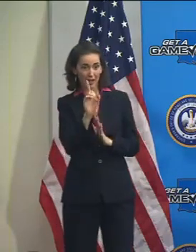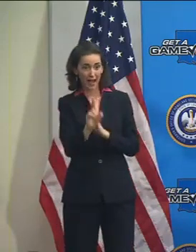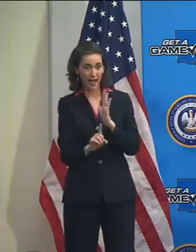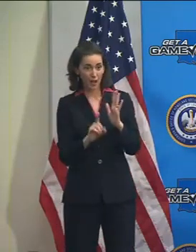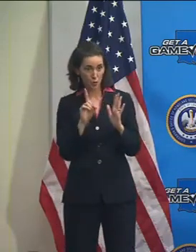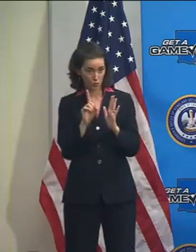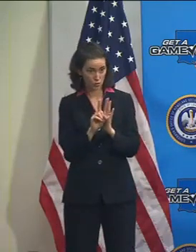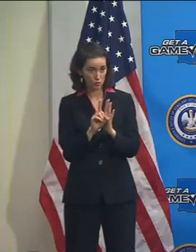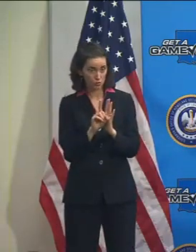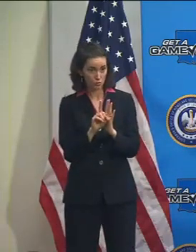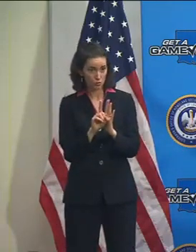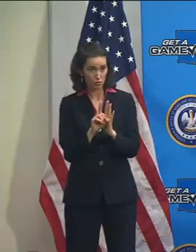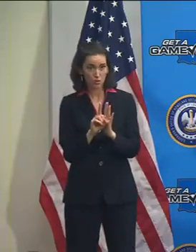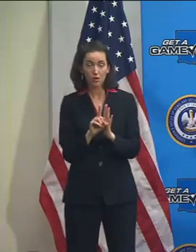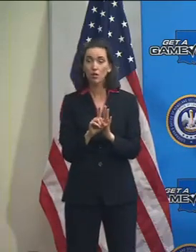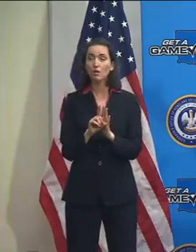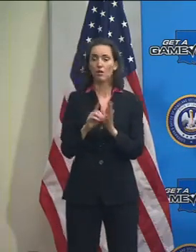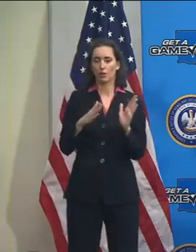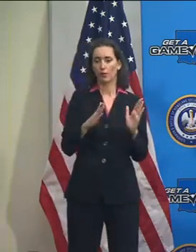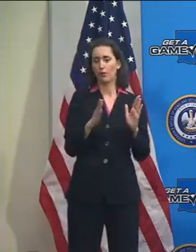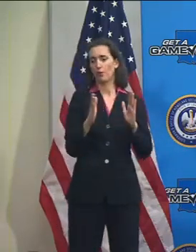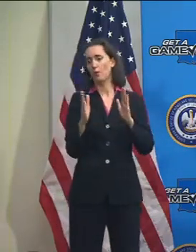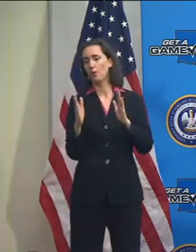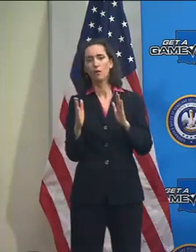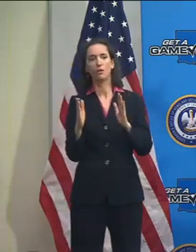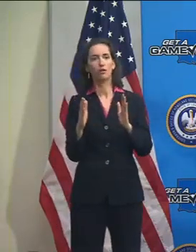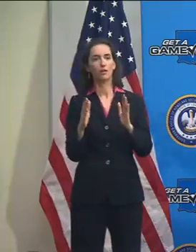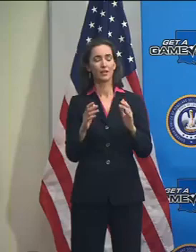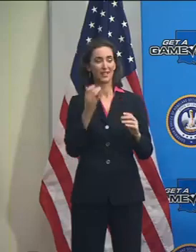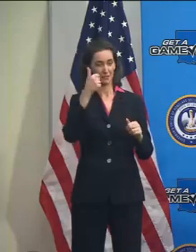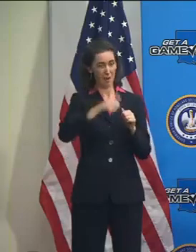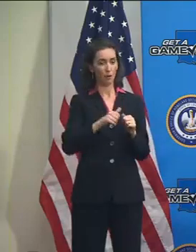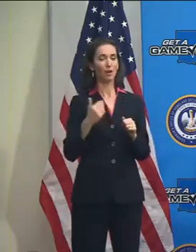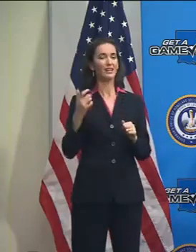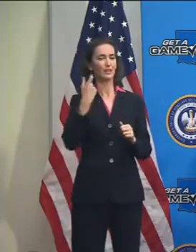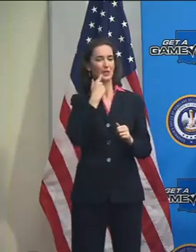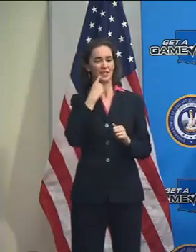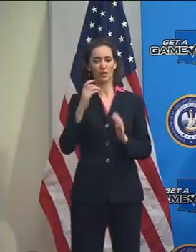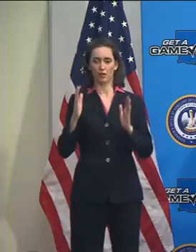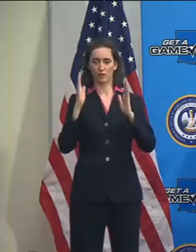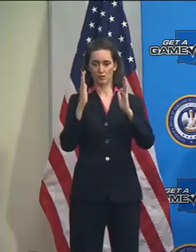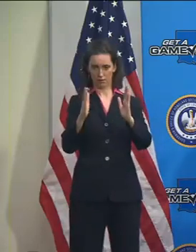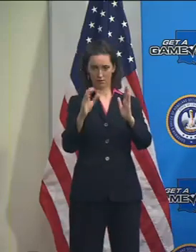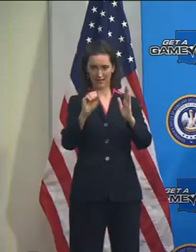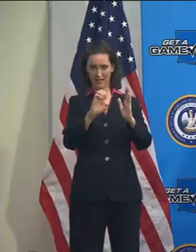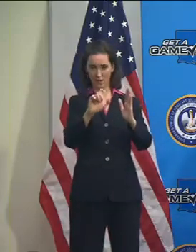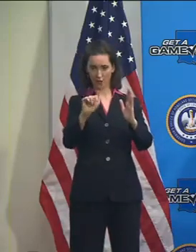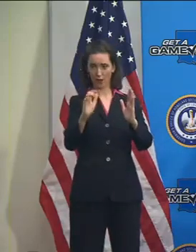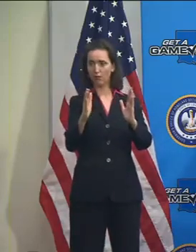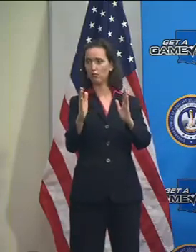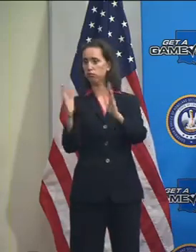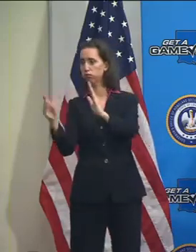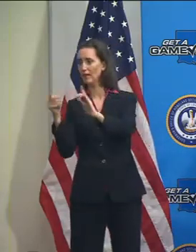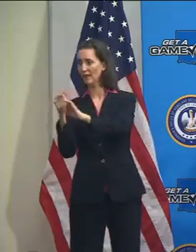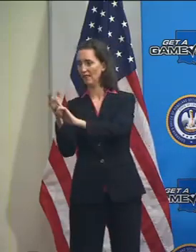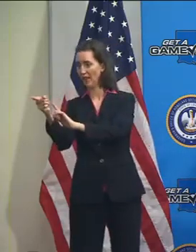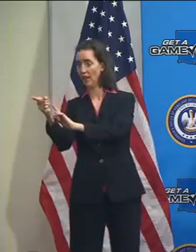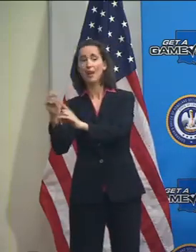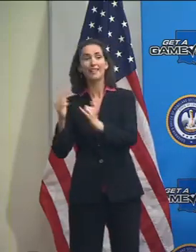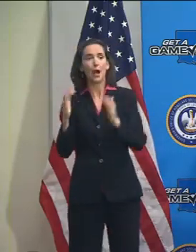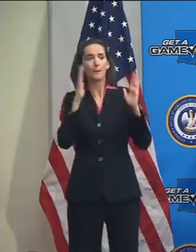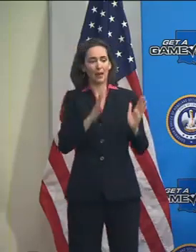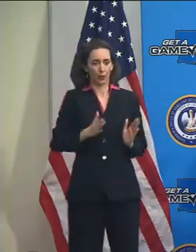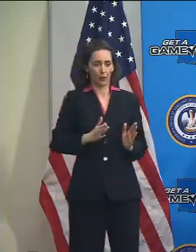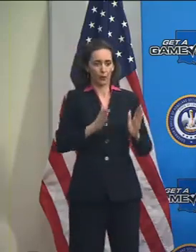storm moves to the east, then you're talking about southeast Louisiana again, right? And so that's why we're trying to tell everybody to be weather aware. Nobody should look